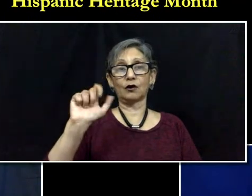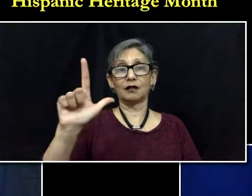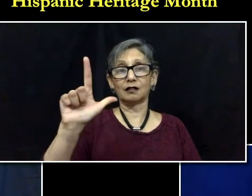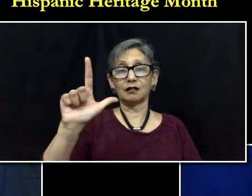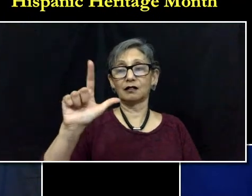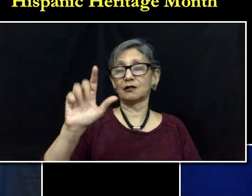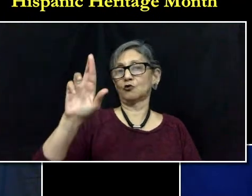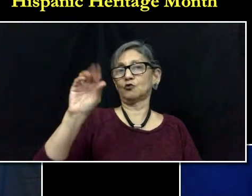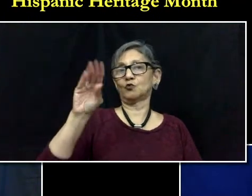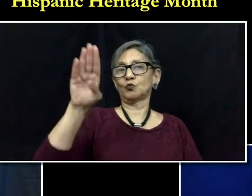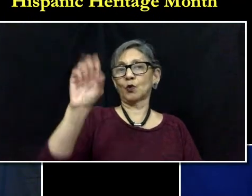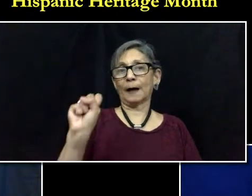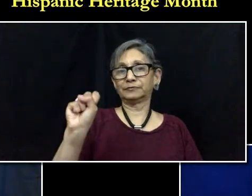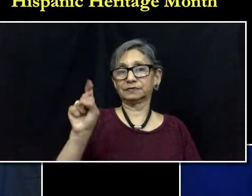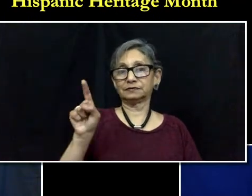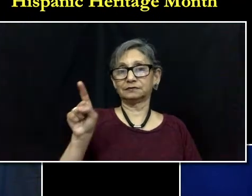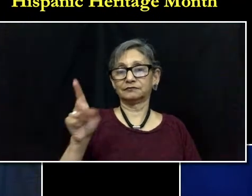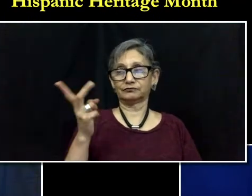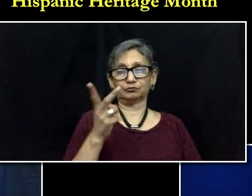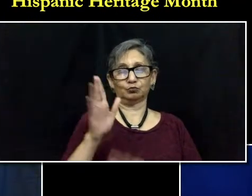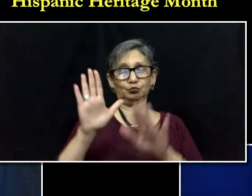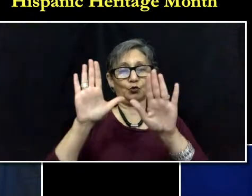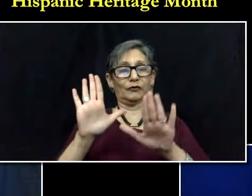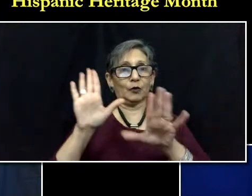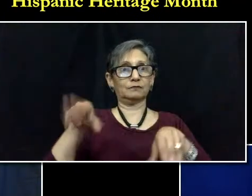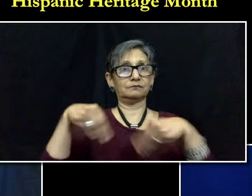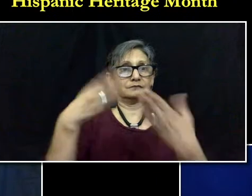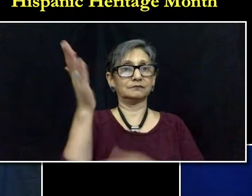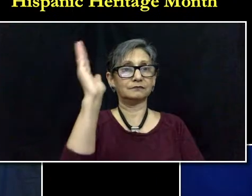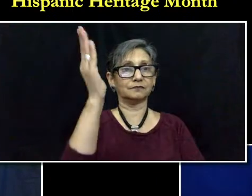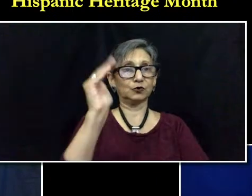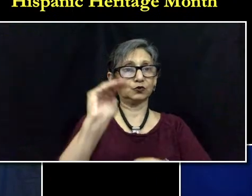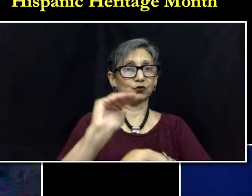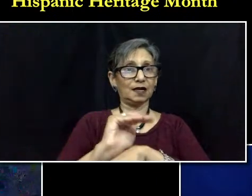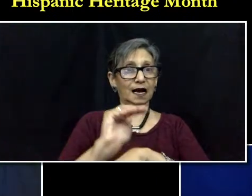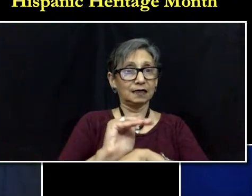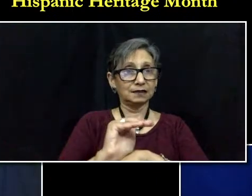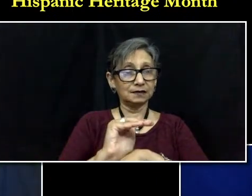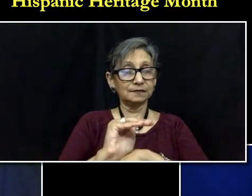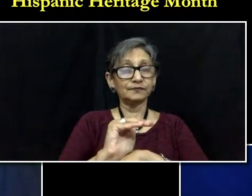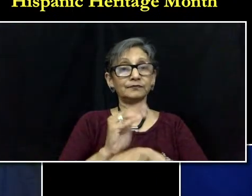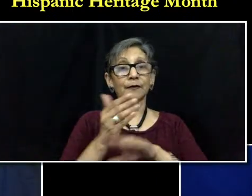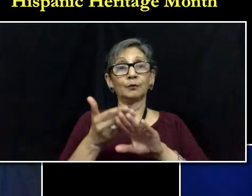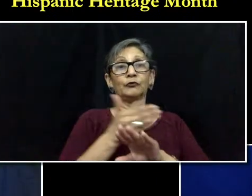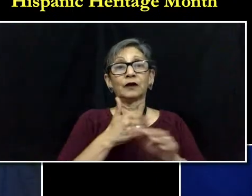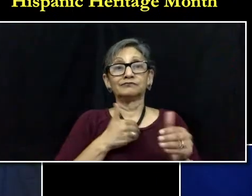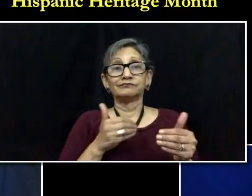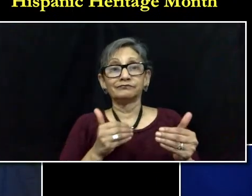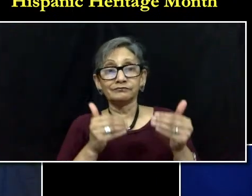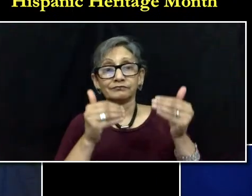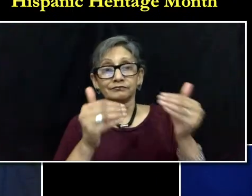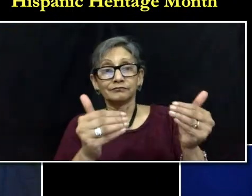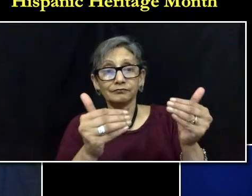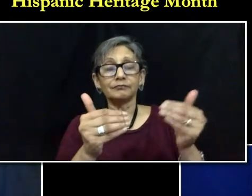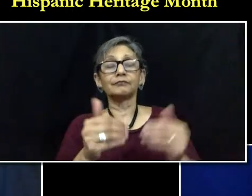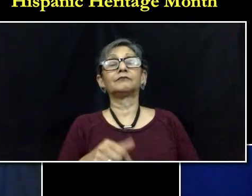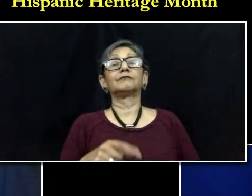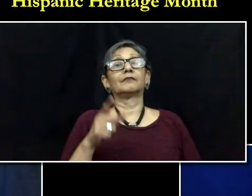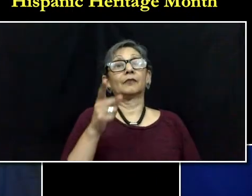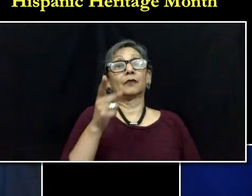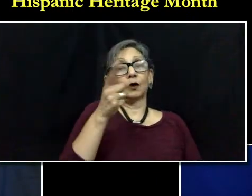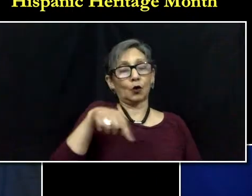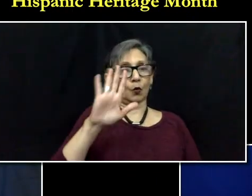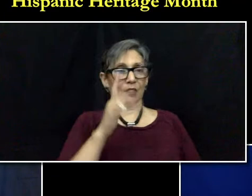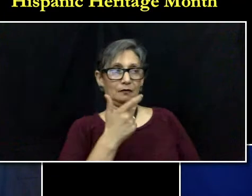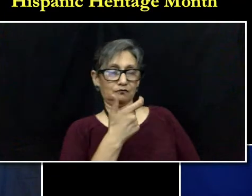and we also have Roberto Sandoval. Okay, Robs. They're two wonderful presenters, and they'll be